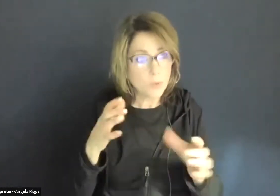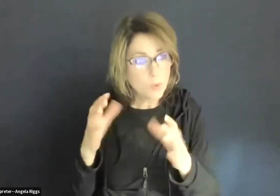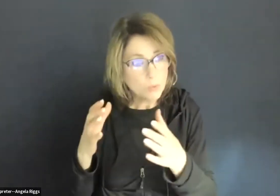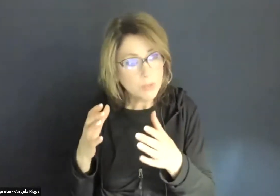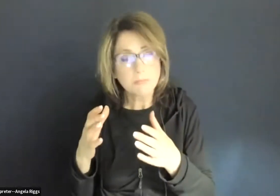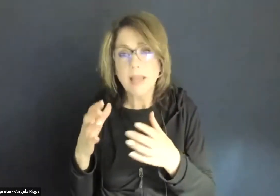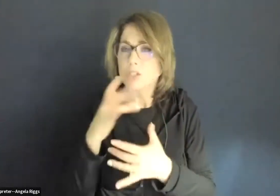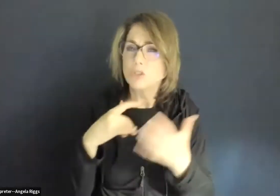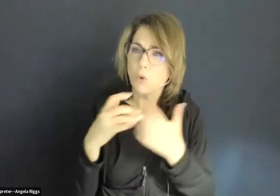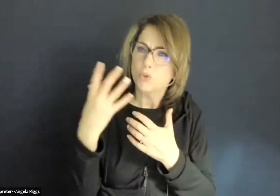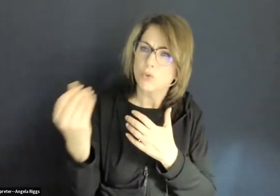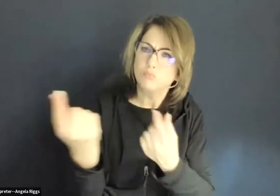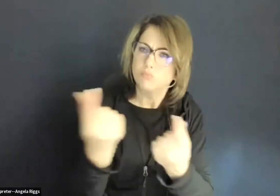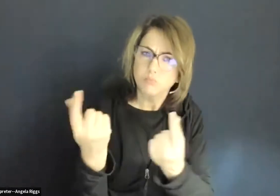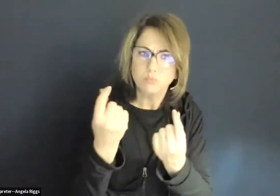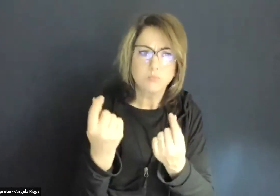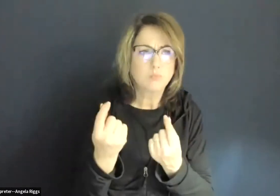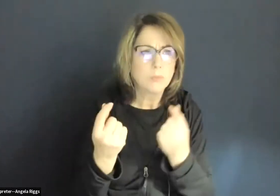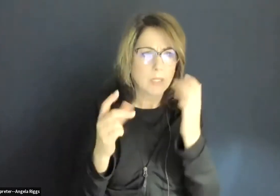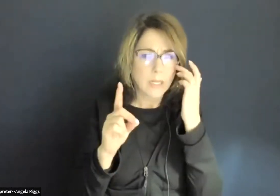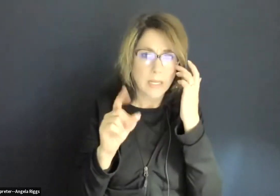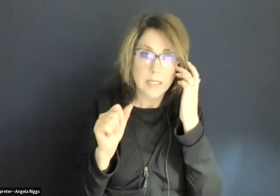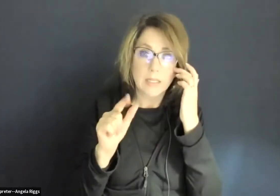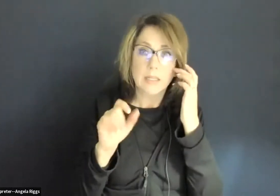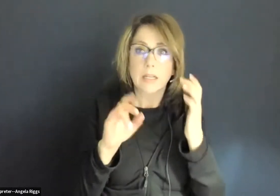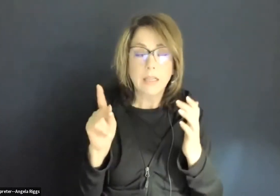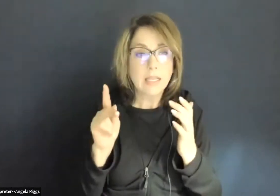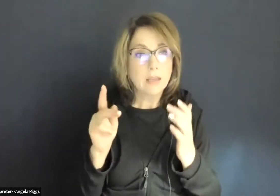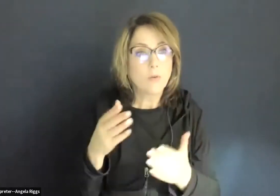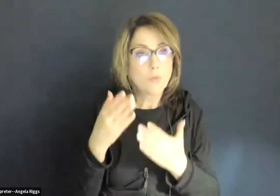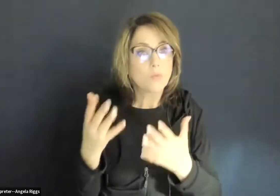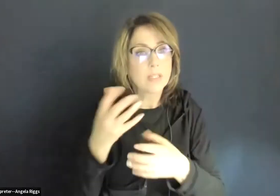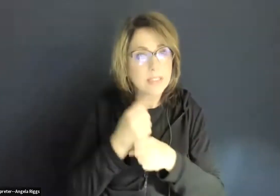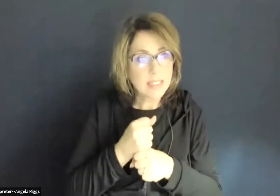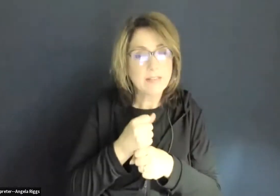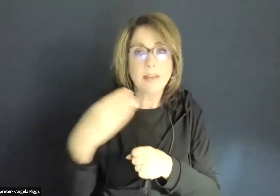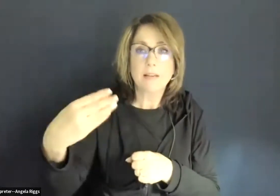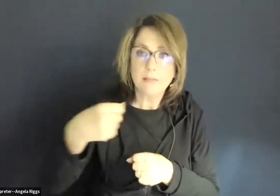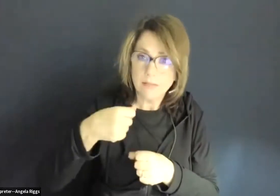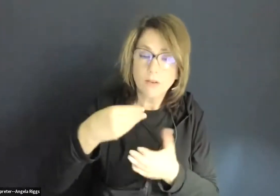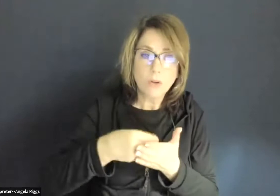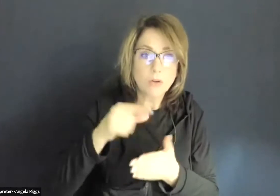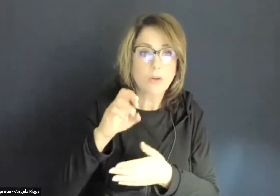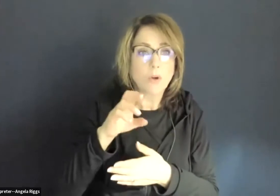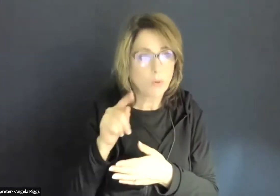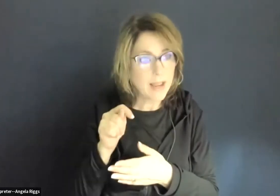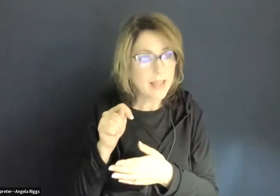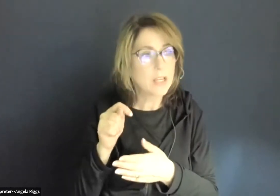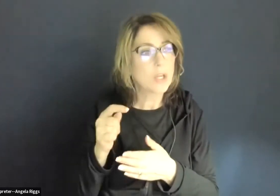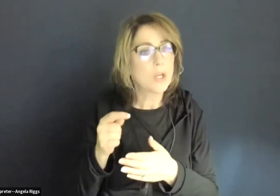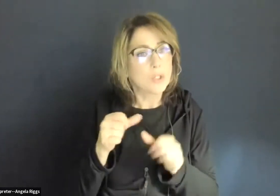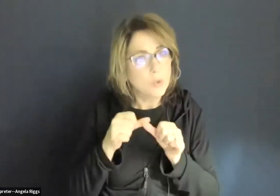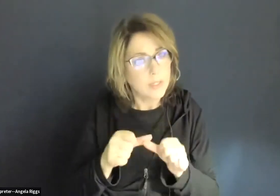outings. Disability Link received a Pride in Action grant to further the cause of outreach and participation